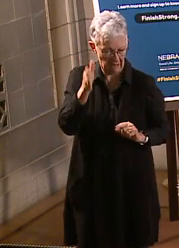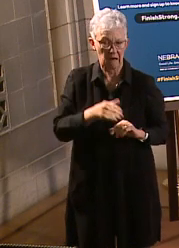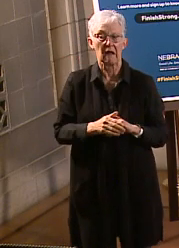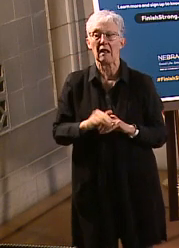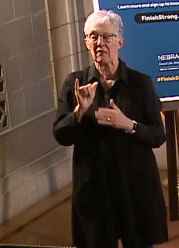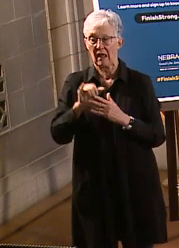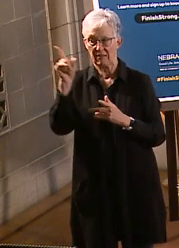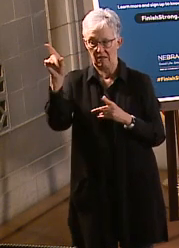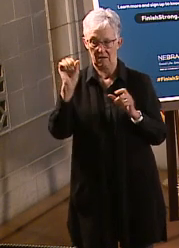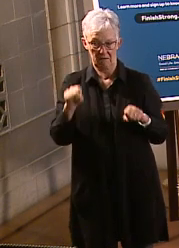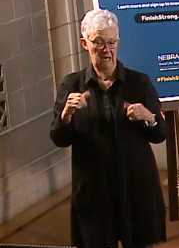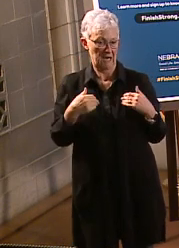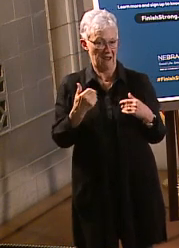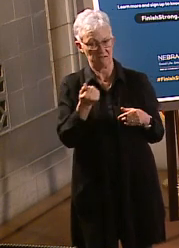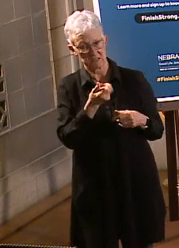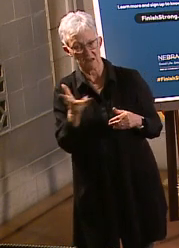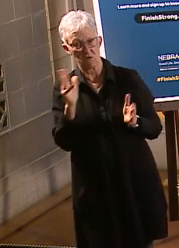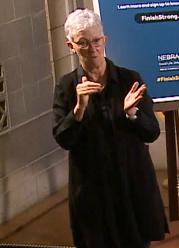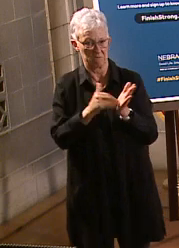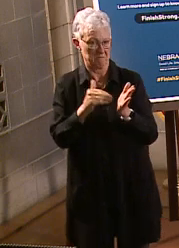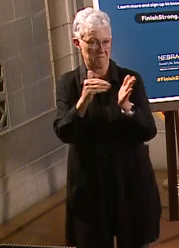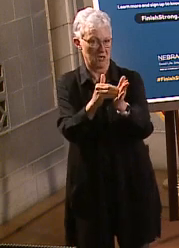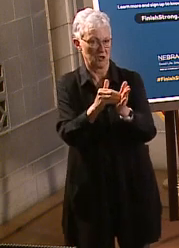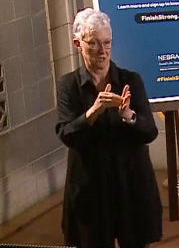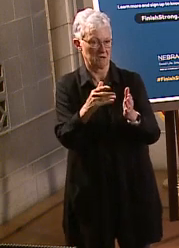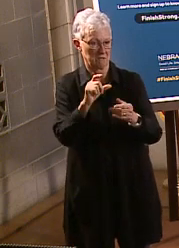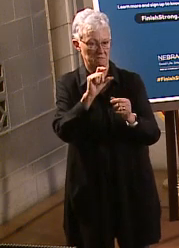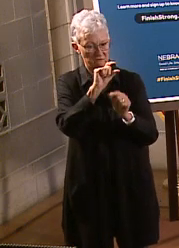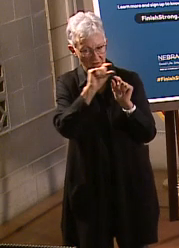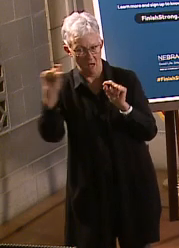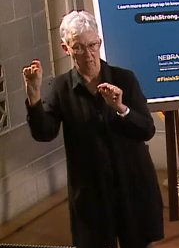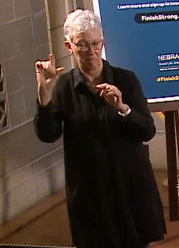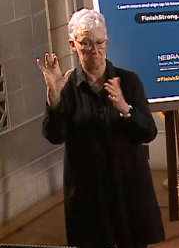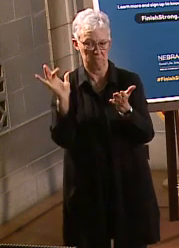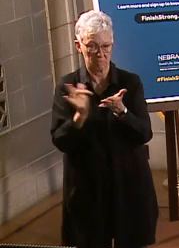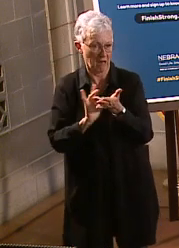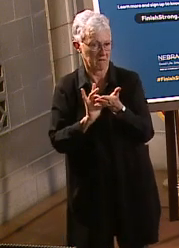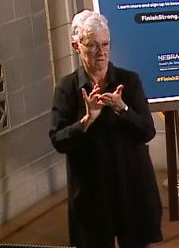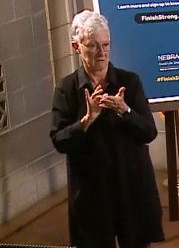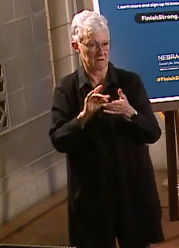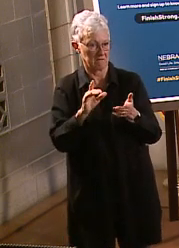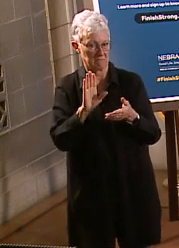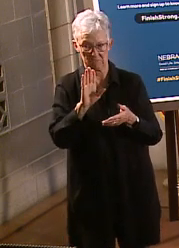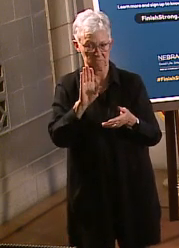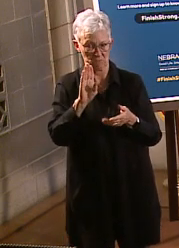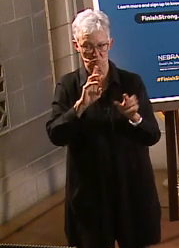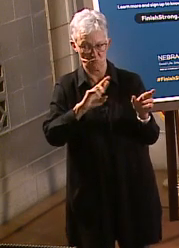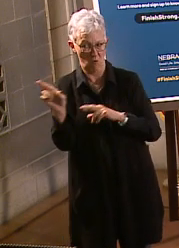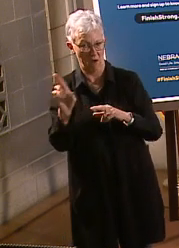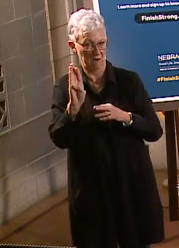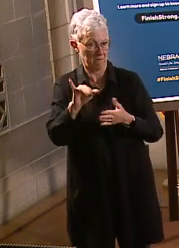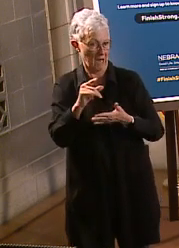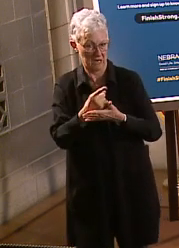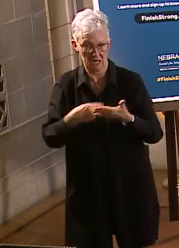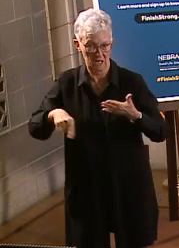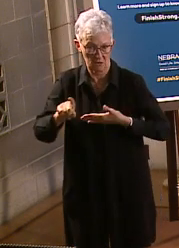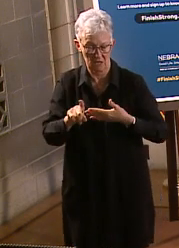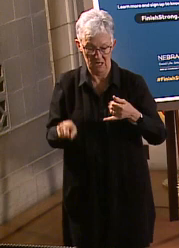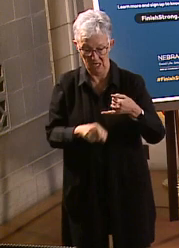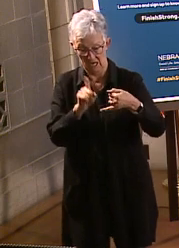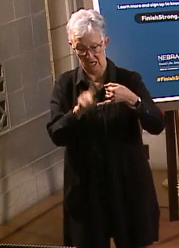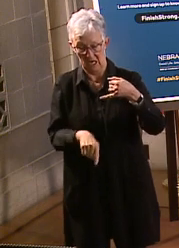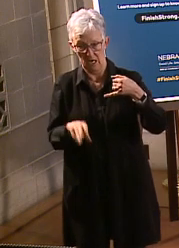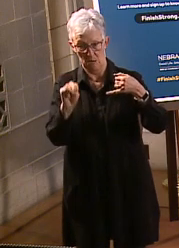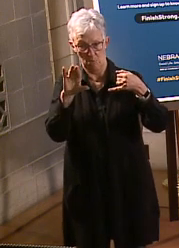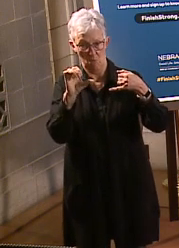deliver a couple million doses across the country here as early as next week. And then by the end of March, they expect to